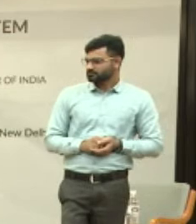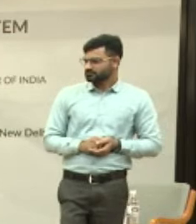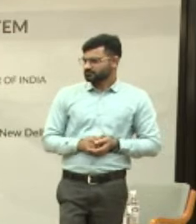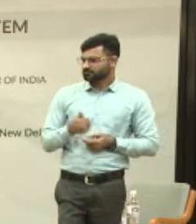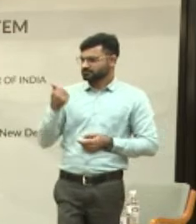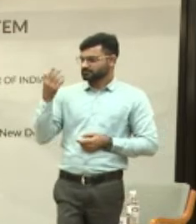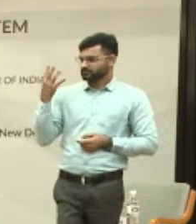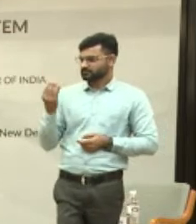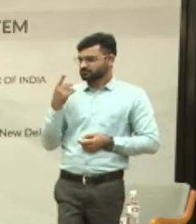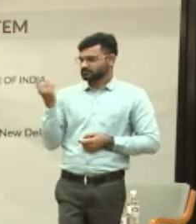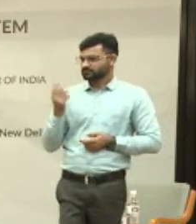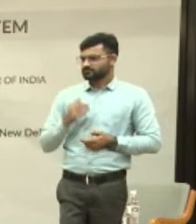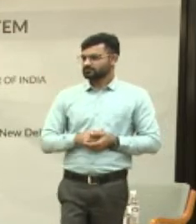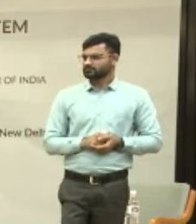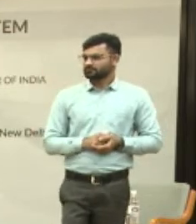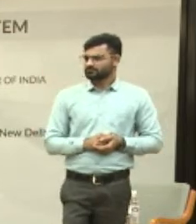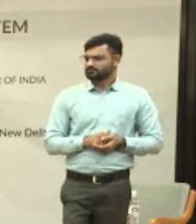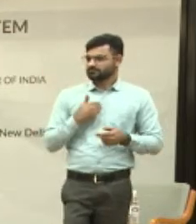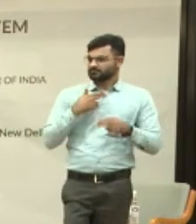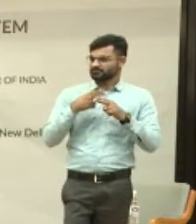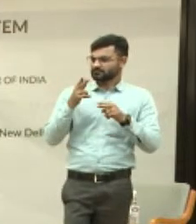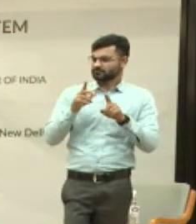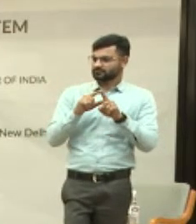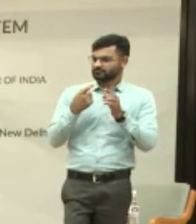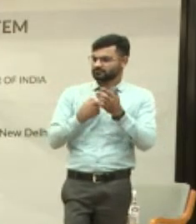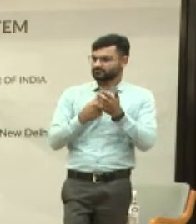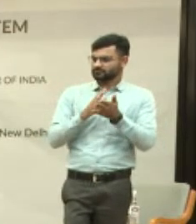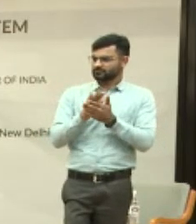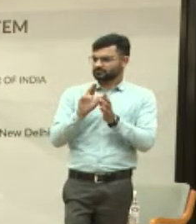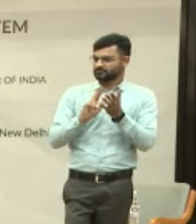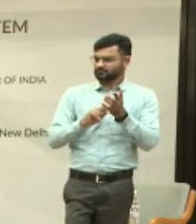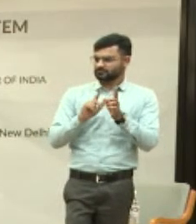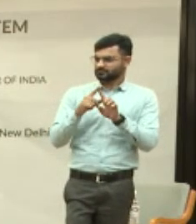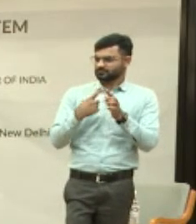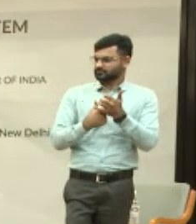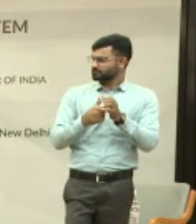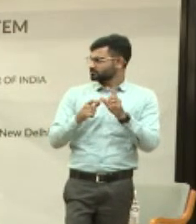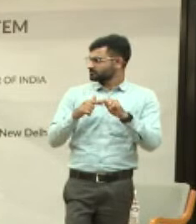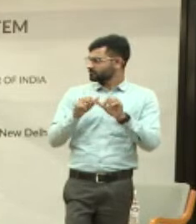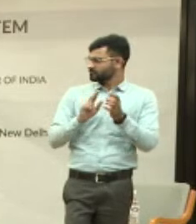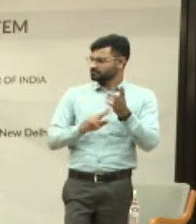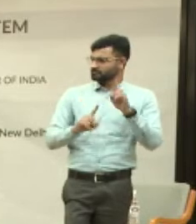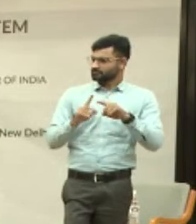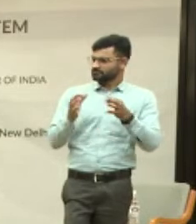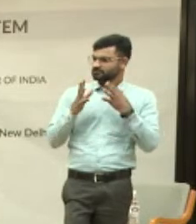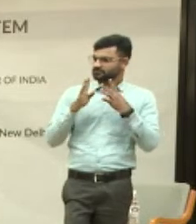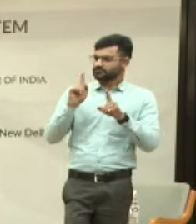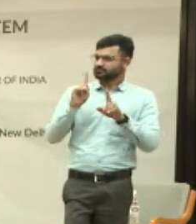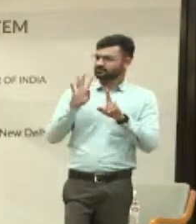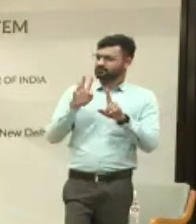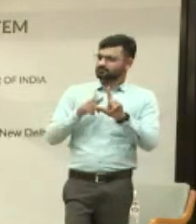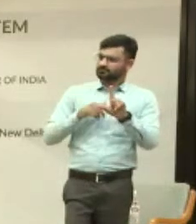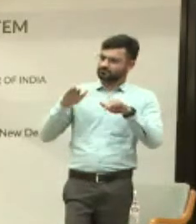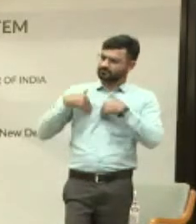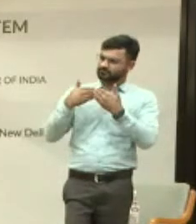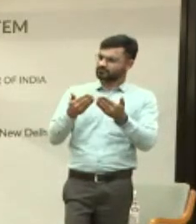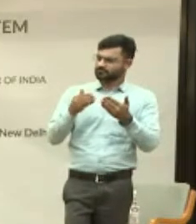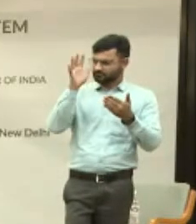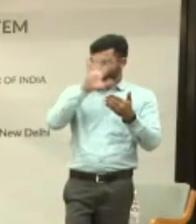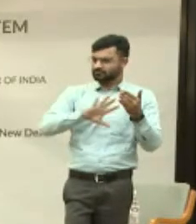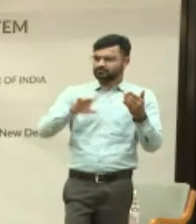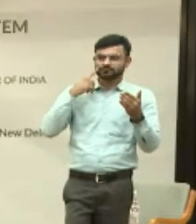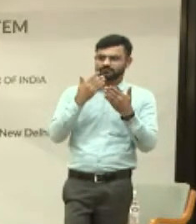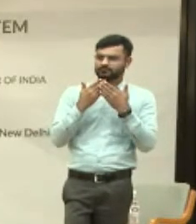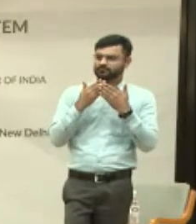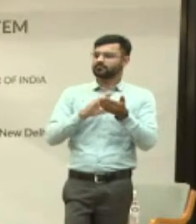Good evening, sir. My name is Dr. Chandrakant Pandav. I spent 45 years at the All India Institute